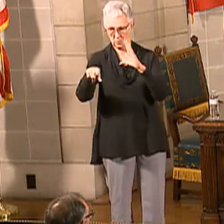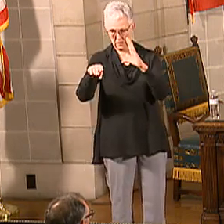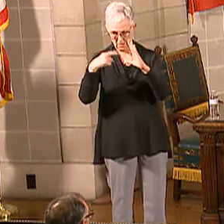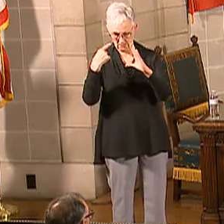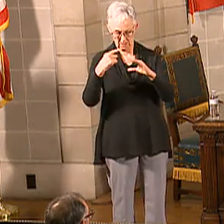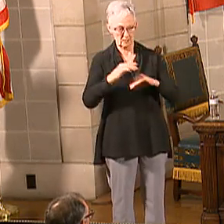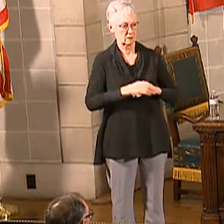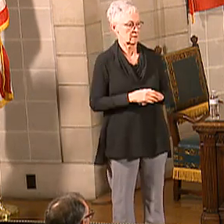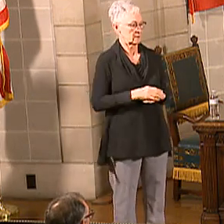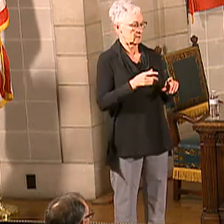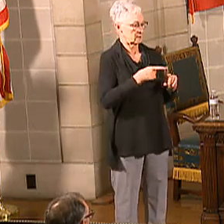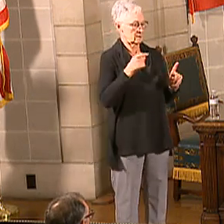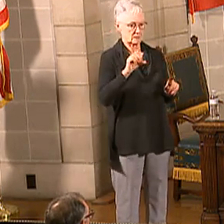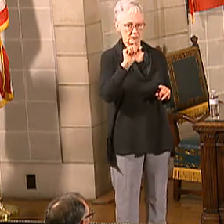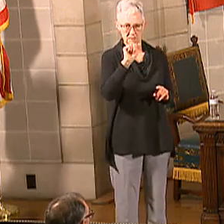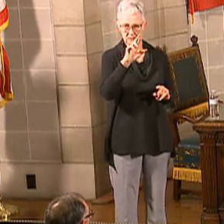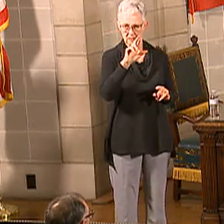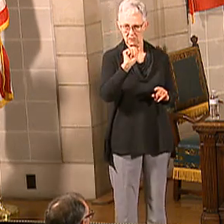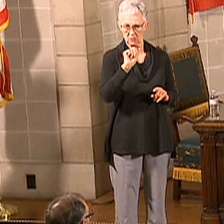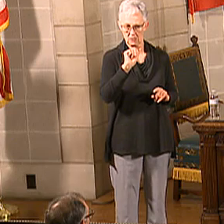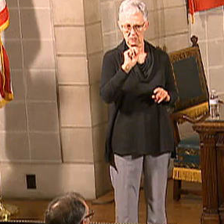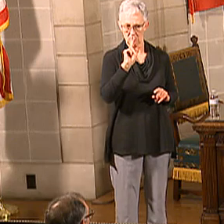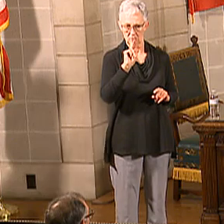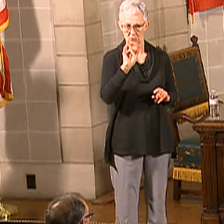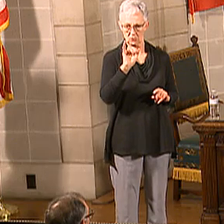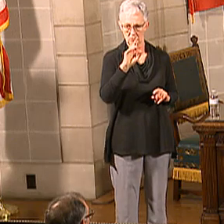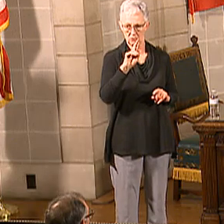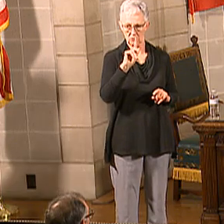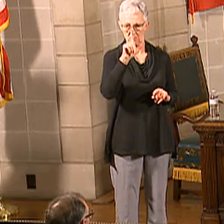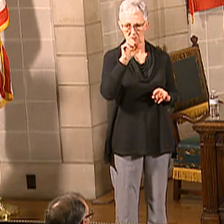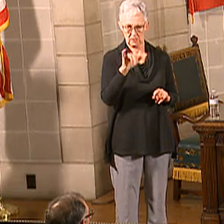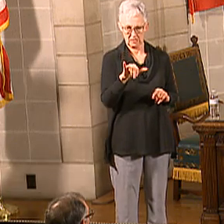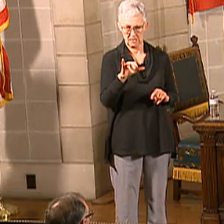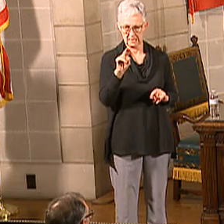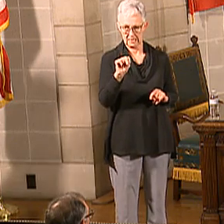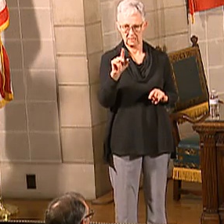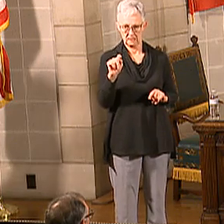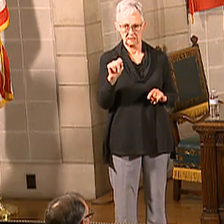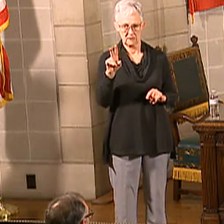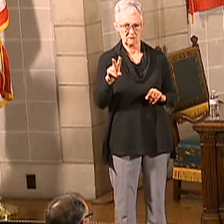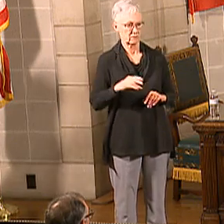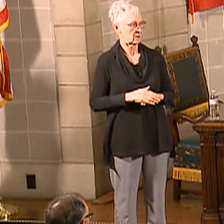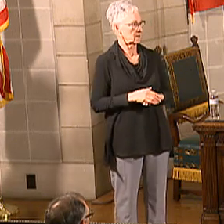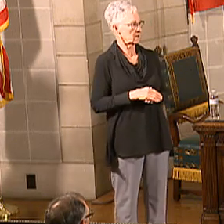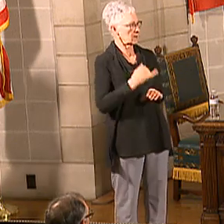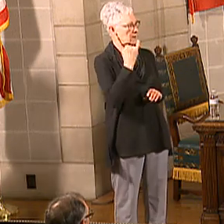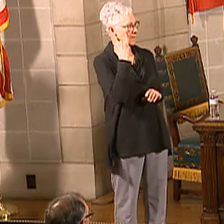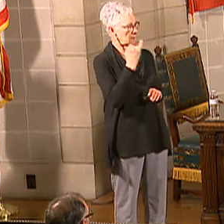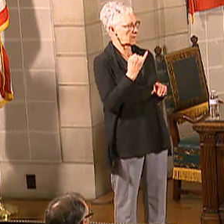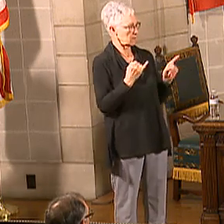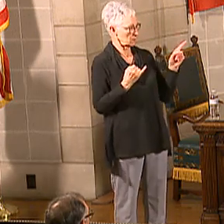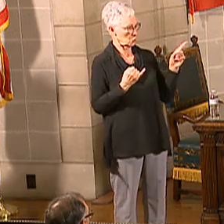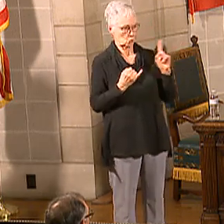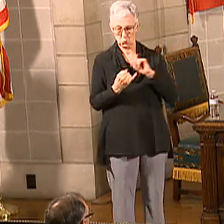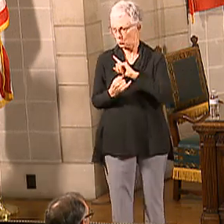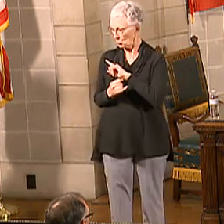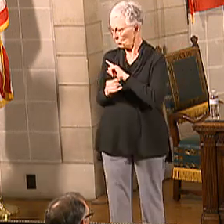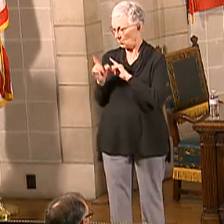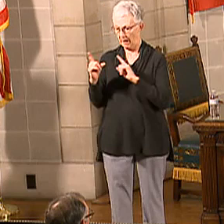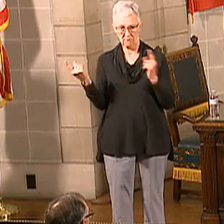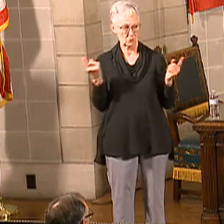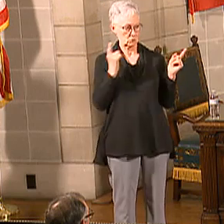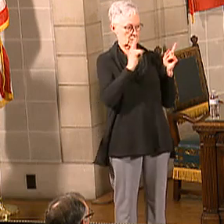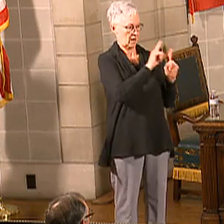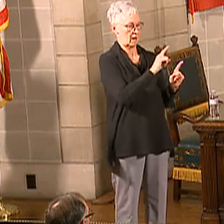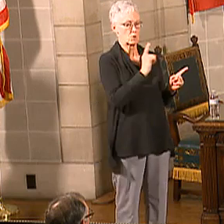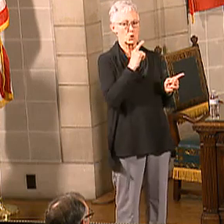This one from Sarah Kirkley at NTV, and I remind both of our guests, and Mary Jo, if you get called up, or Commissioner Bloomstead, again, repeat the question for